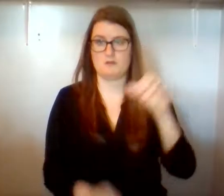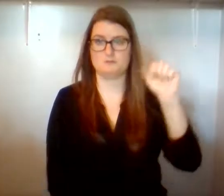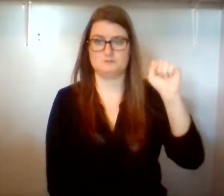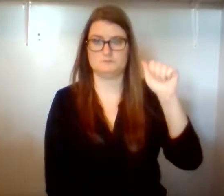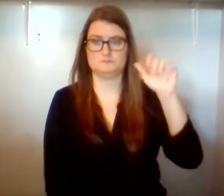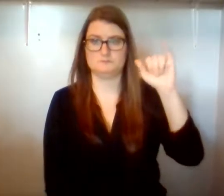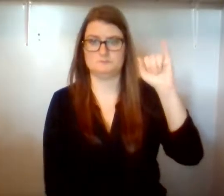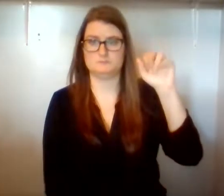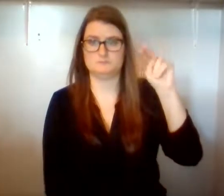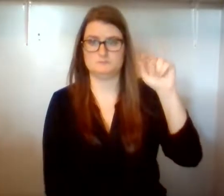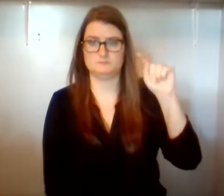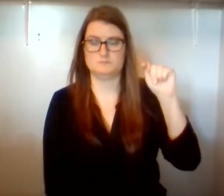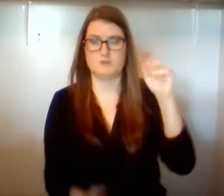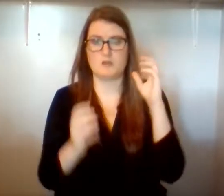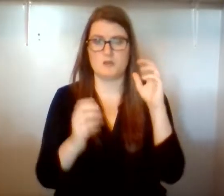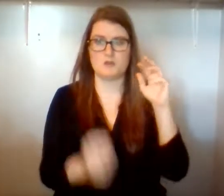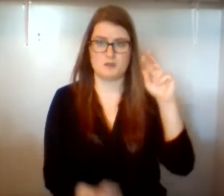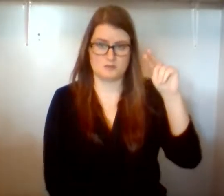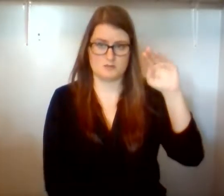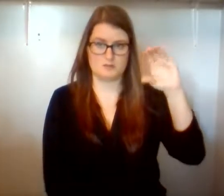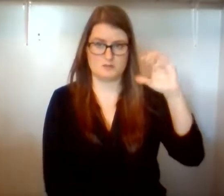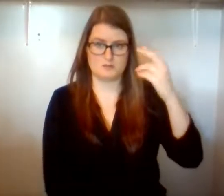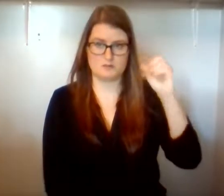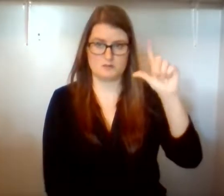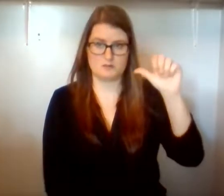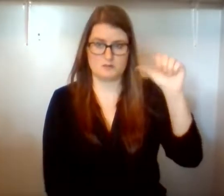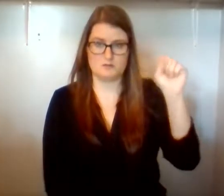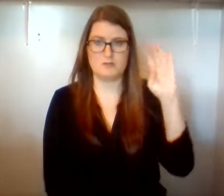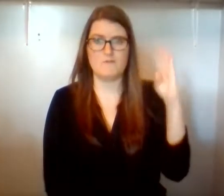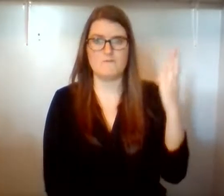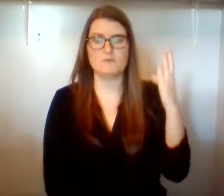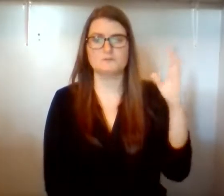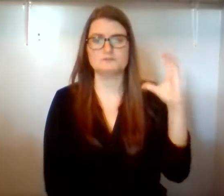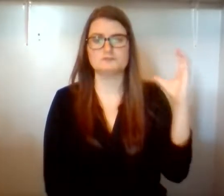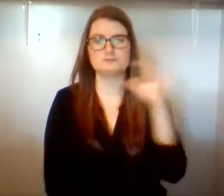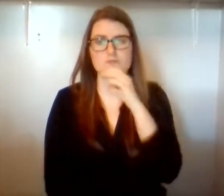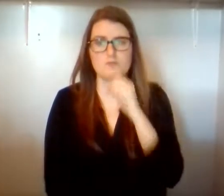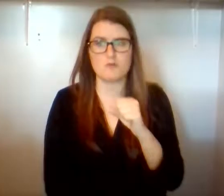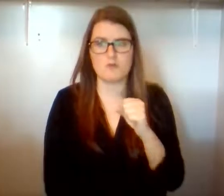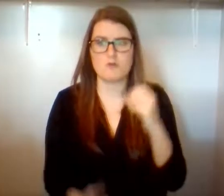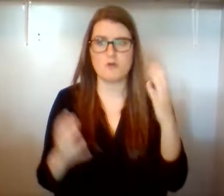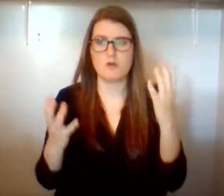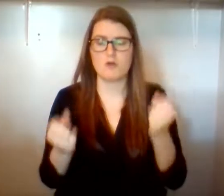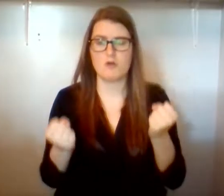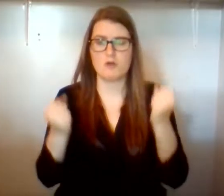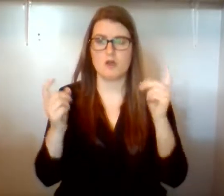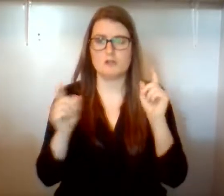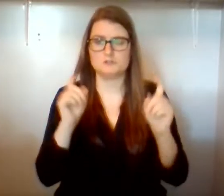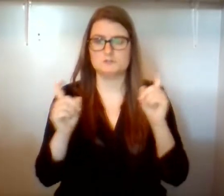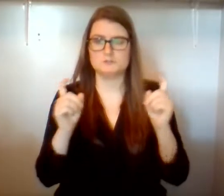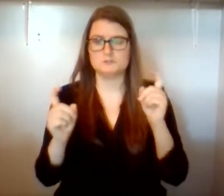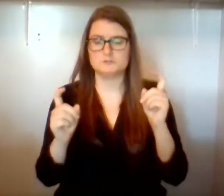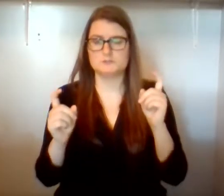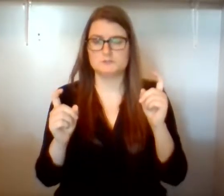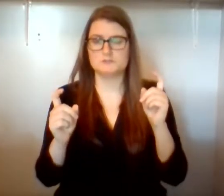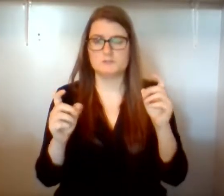cultural debate over Santa Claus. Of course, this is the season for Santa Claus questions here at Ask Pastor John, and we have over 50